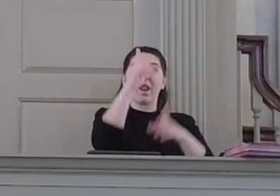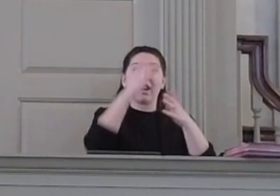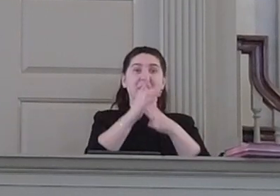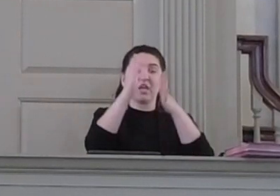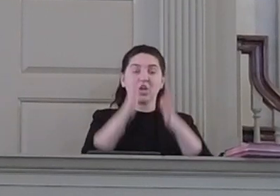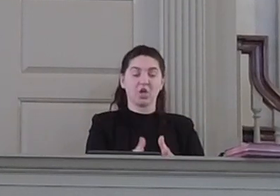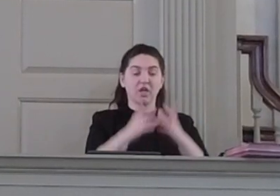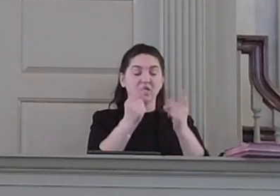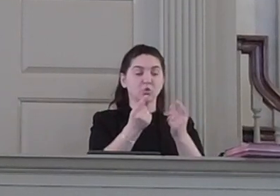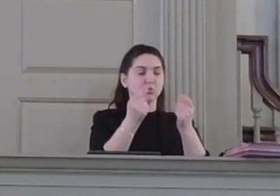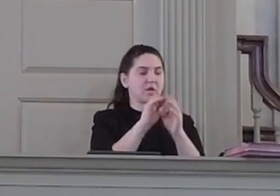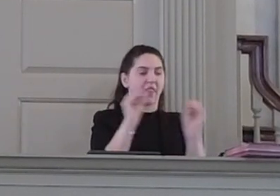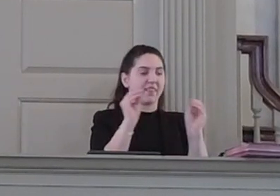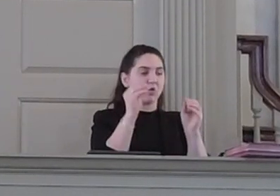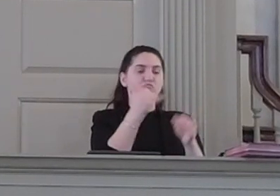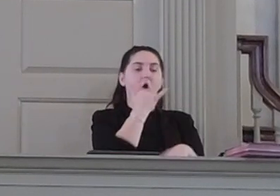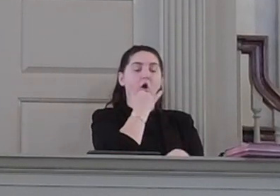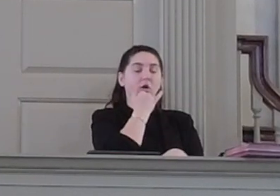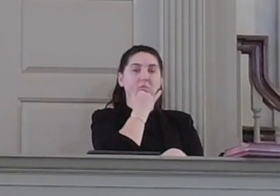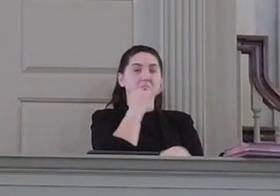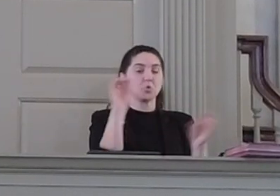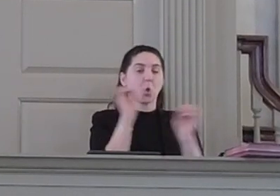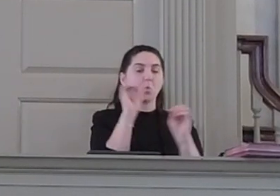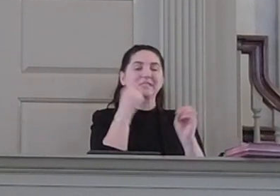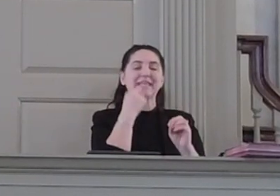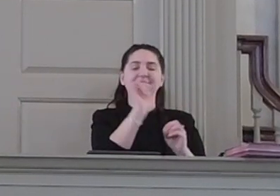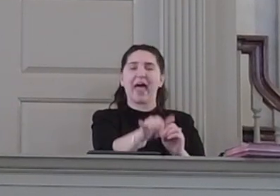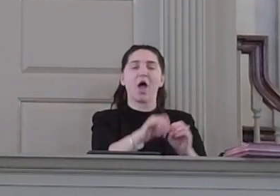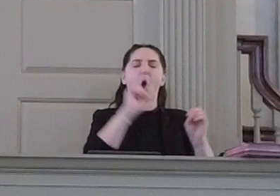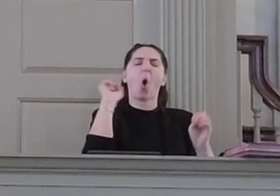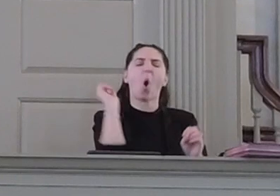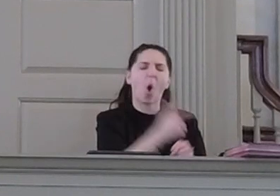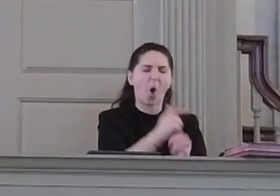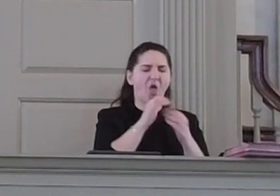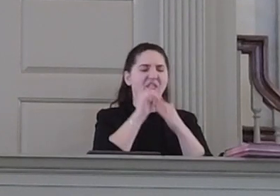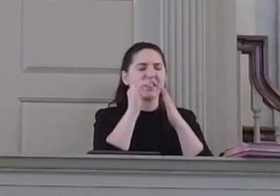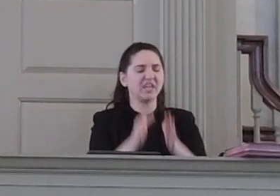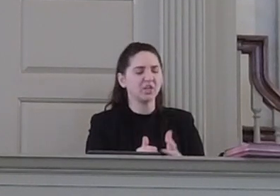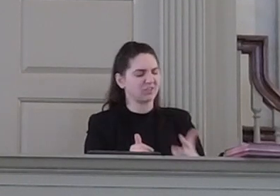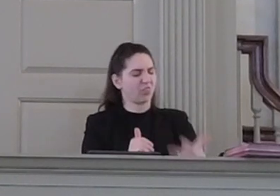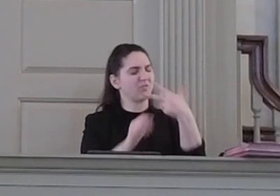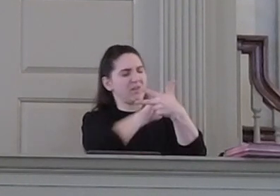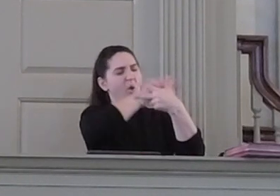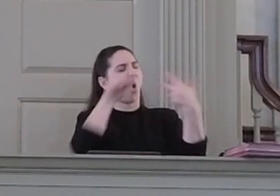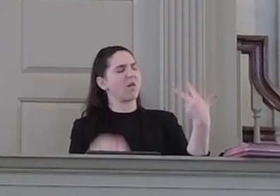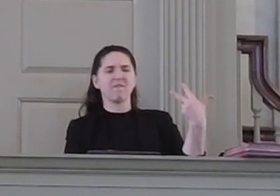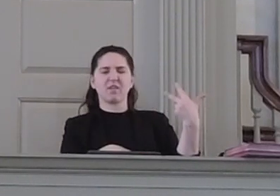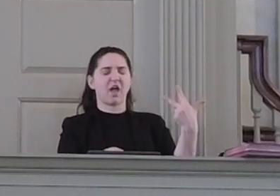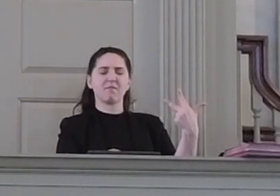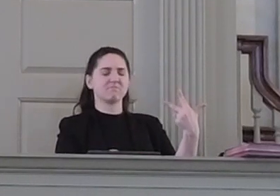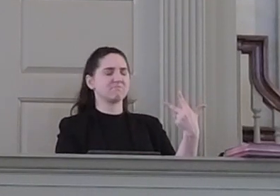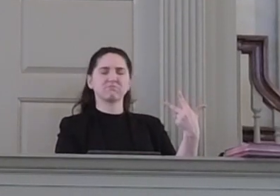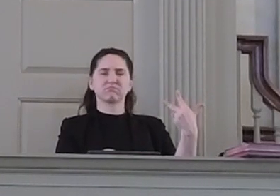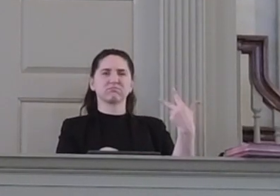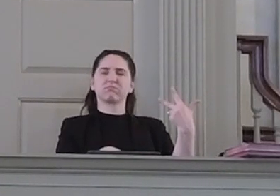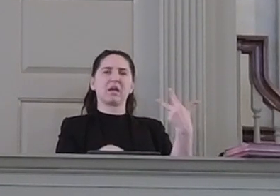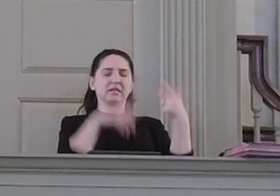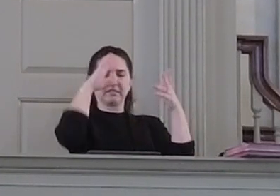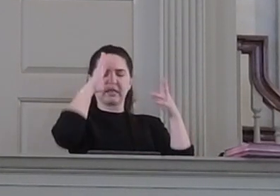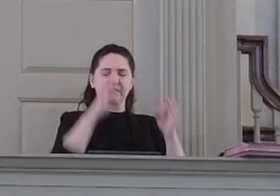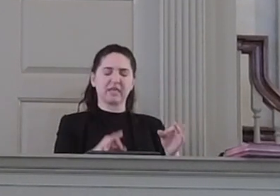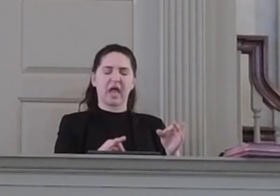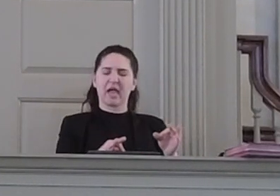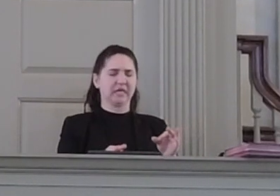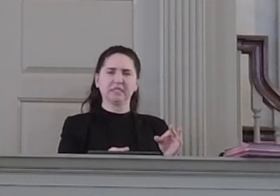that he had done nothing wrong. They were all afraid. Afraid of what they might lose, afraid of being seen as